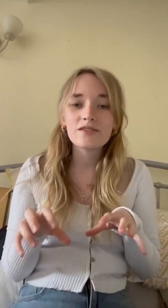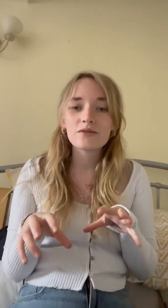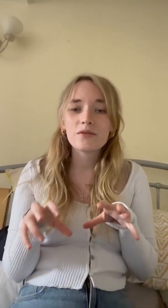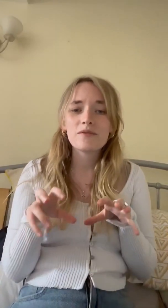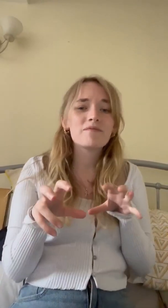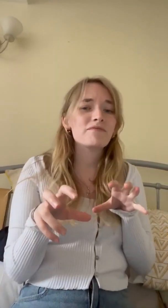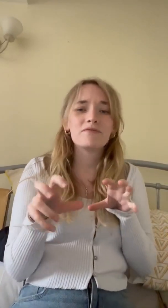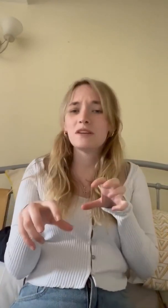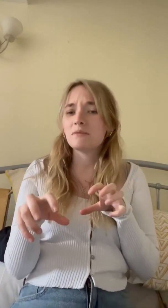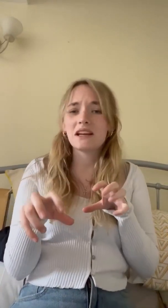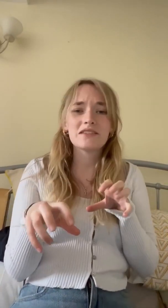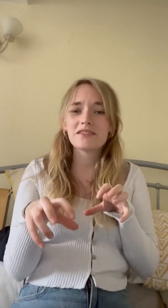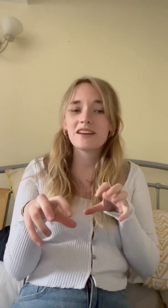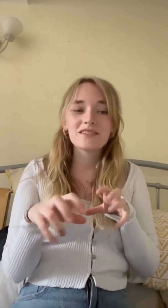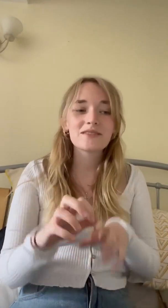Dinosaur, you pretend you're a dinosaur.